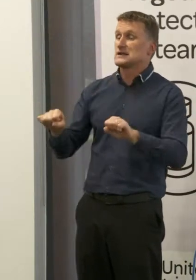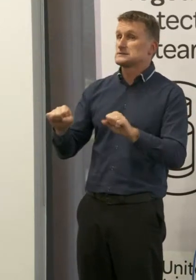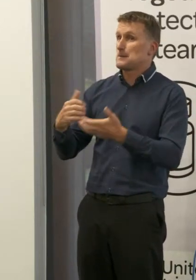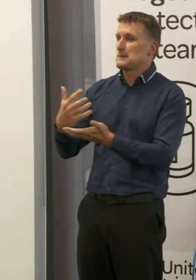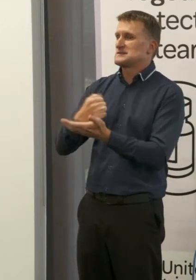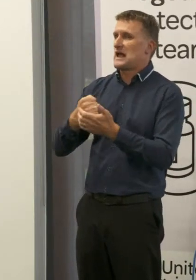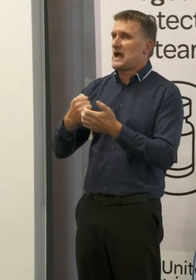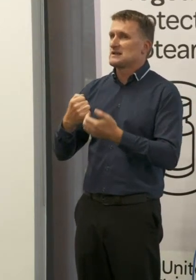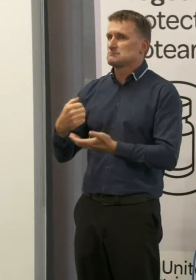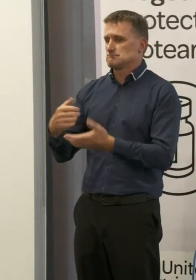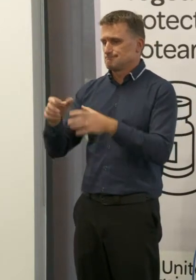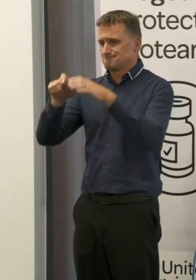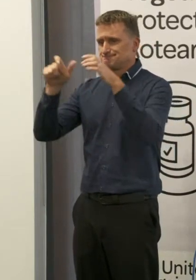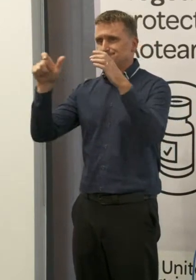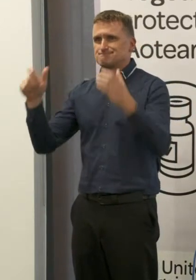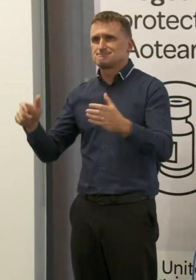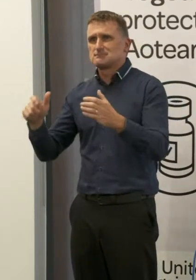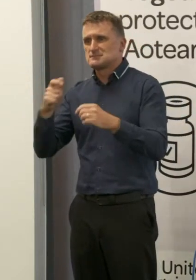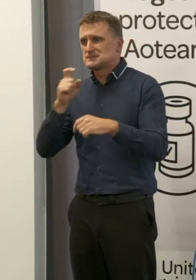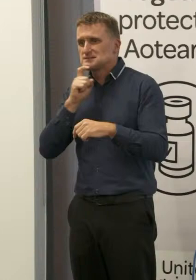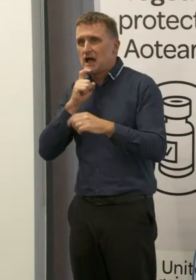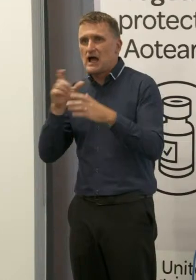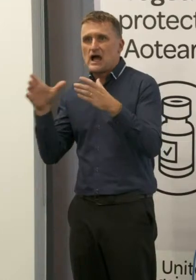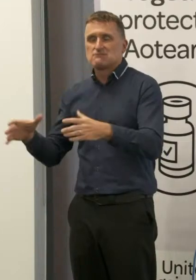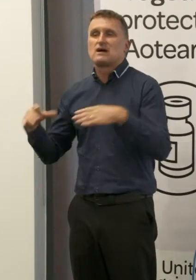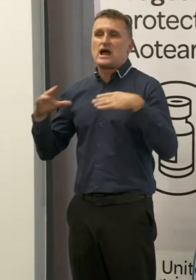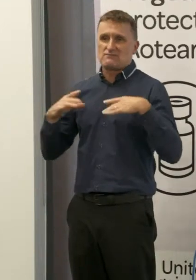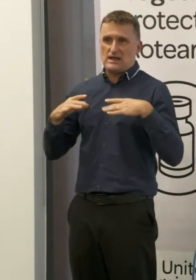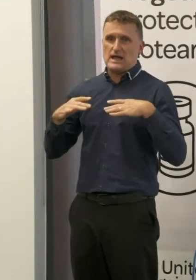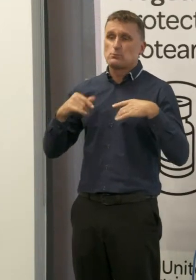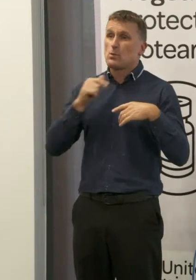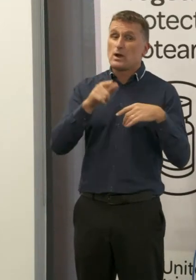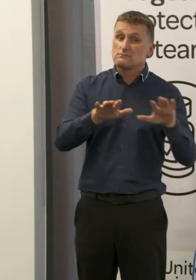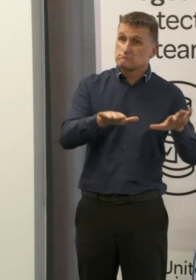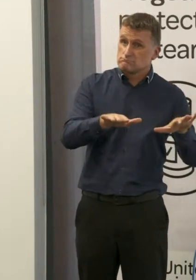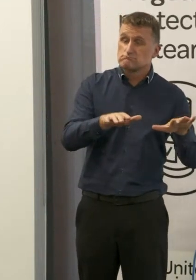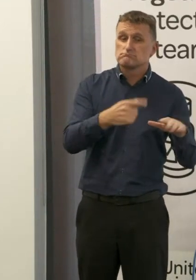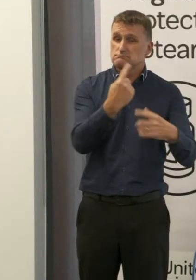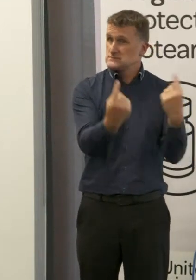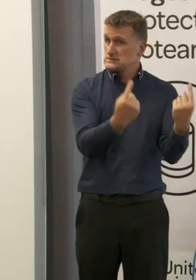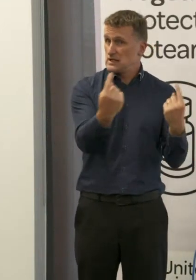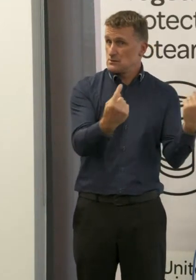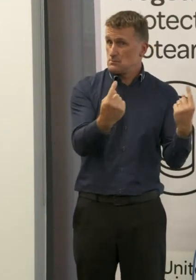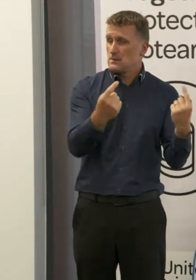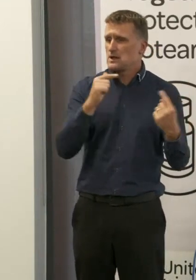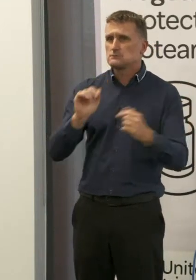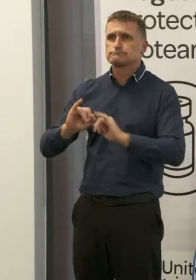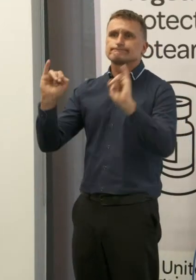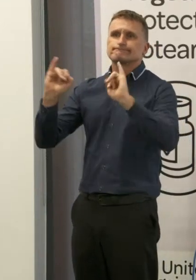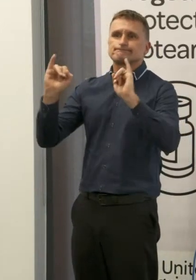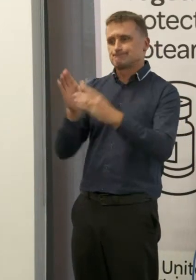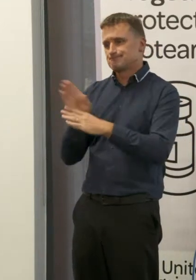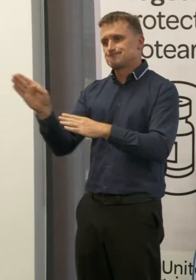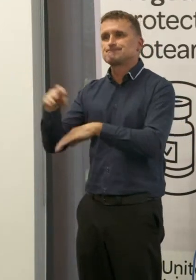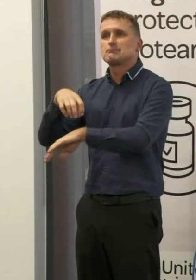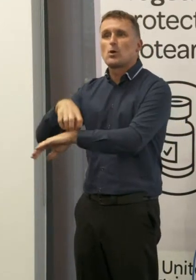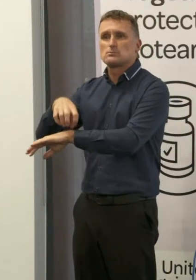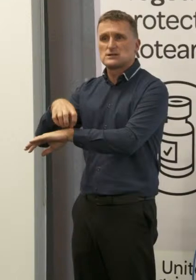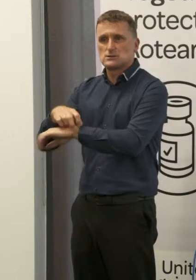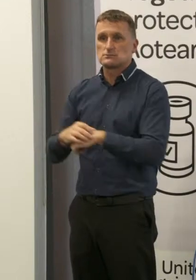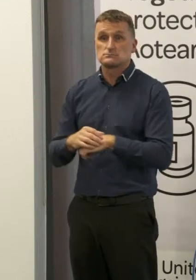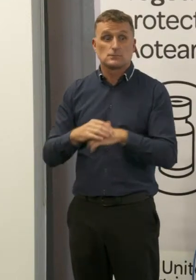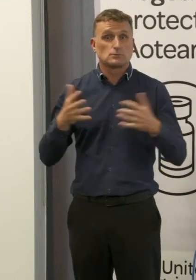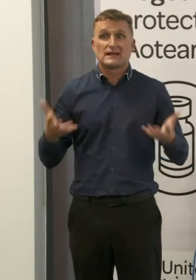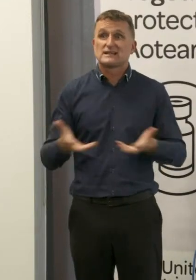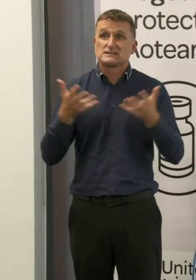those other welfare supports to be available for those that have greatest need. So by enabling people to look after